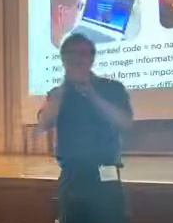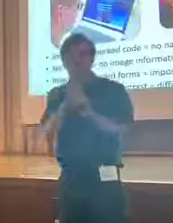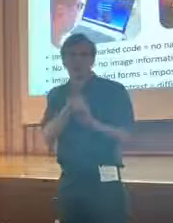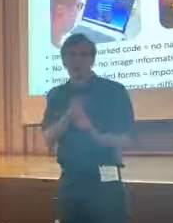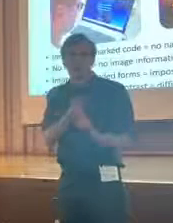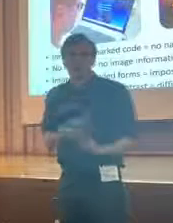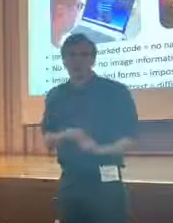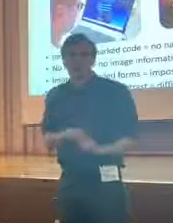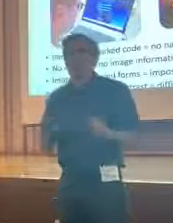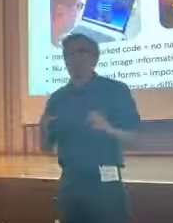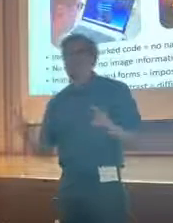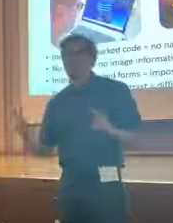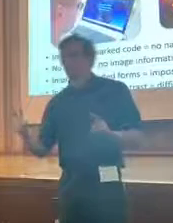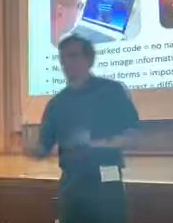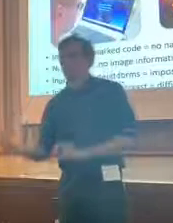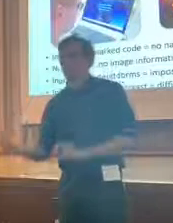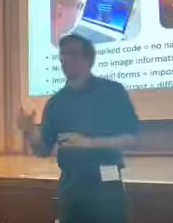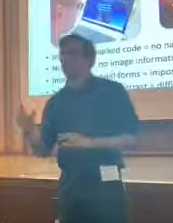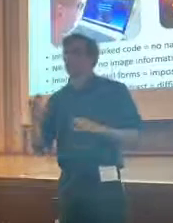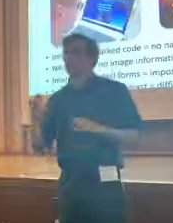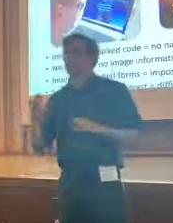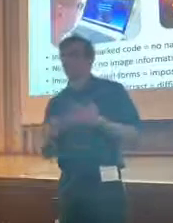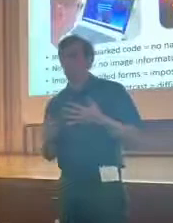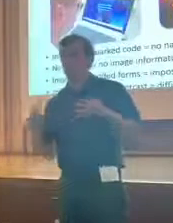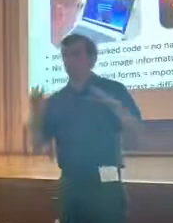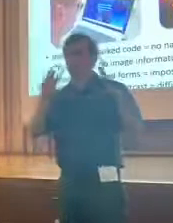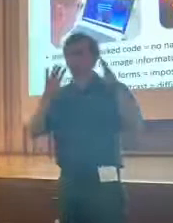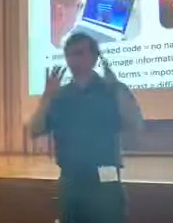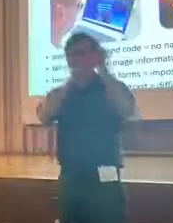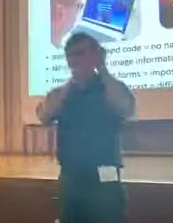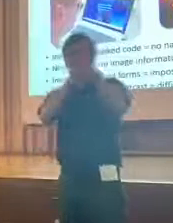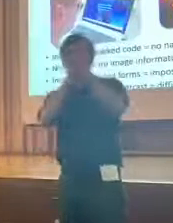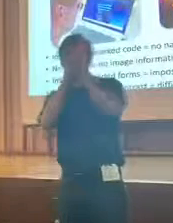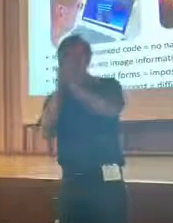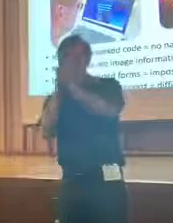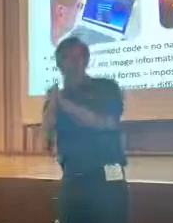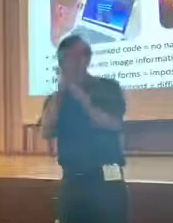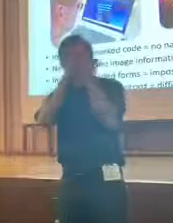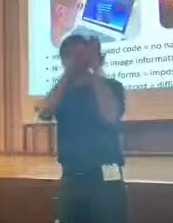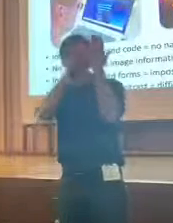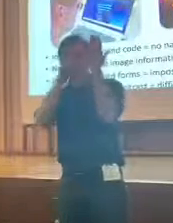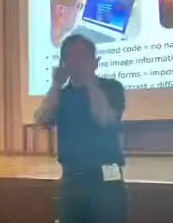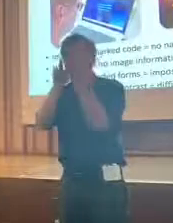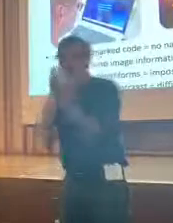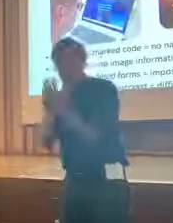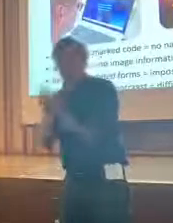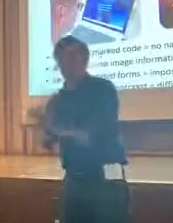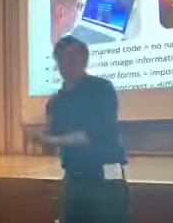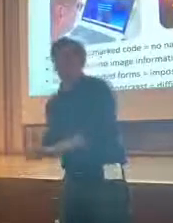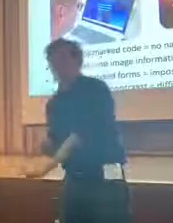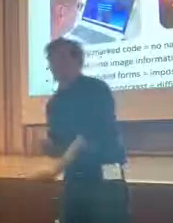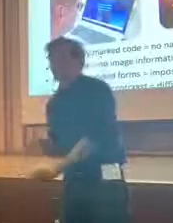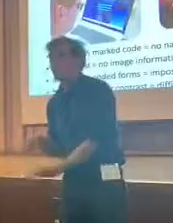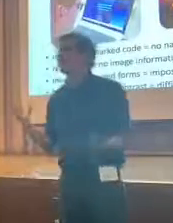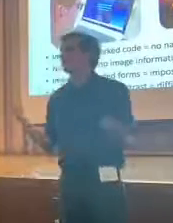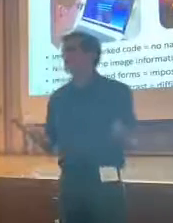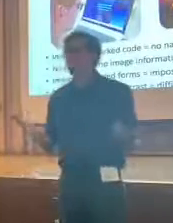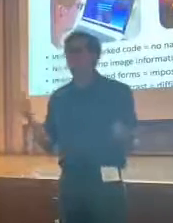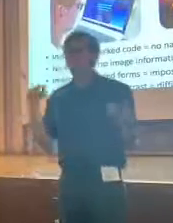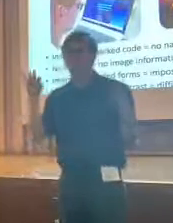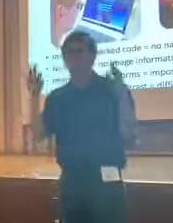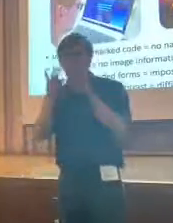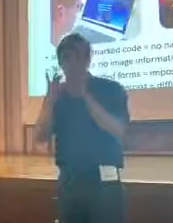page, and let's say, you know, you're looking for directions to the shopping mall and you're on the